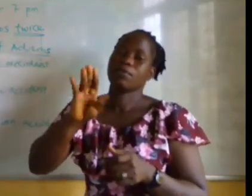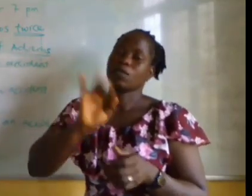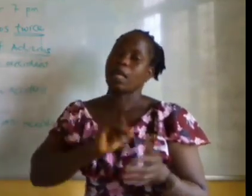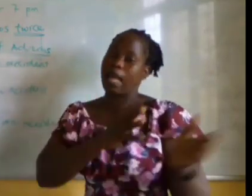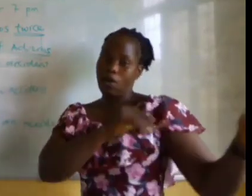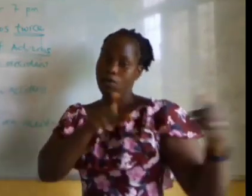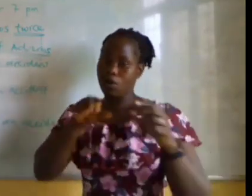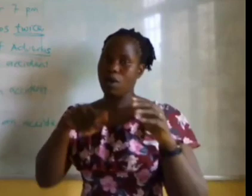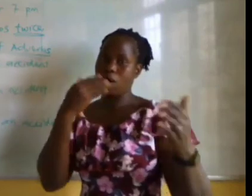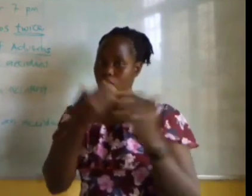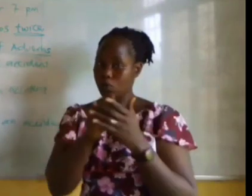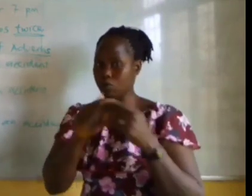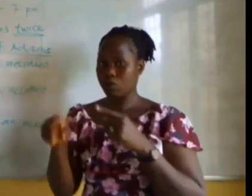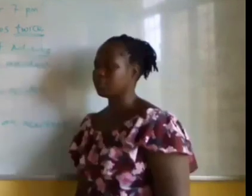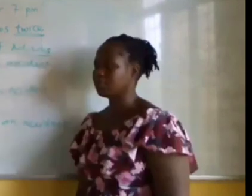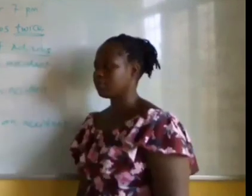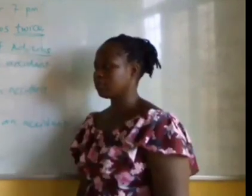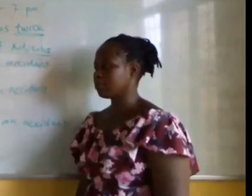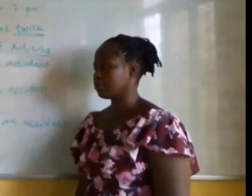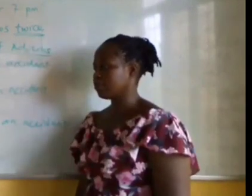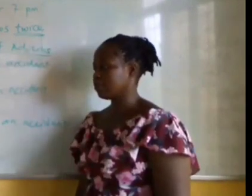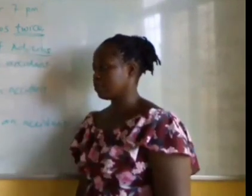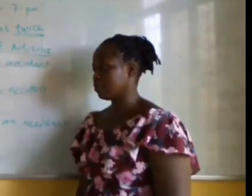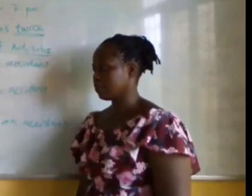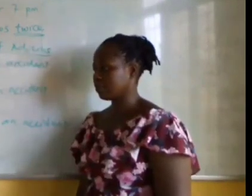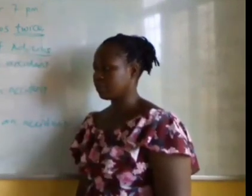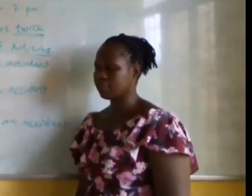are good to go.